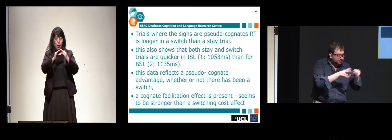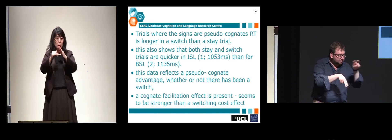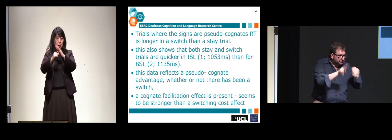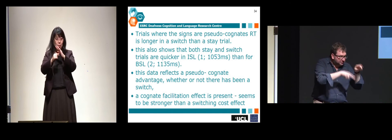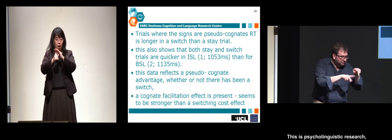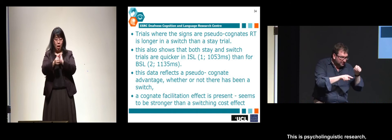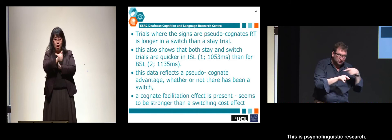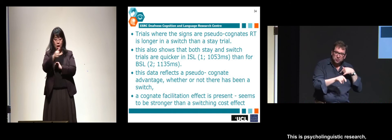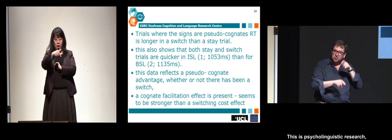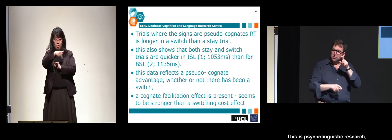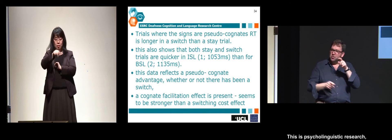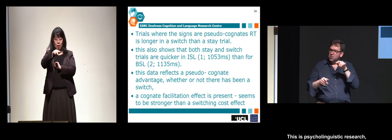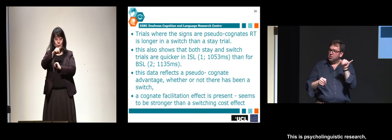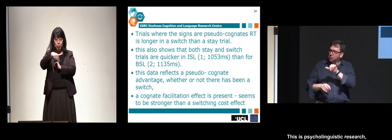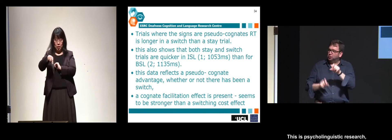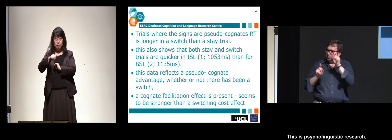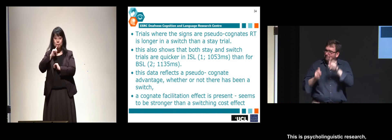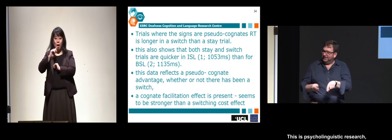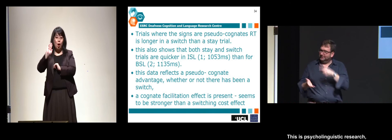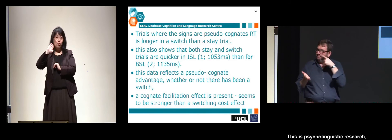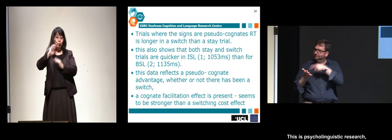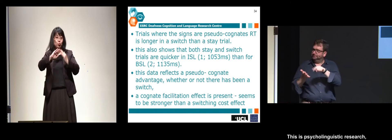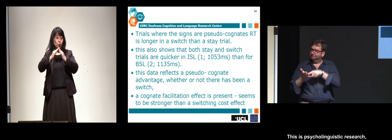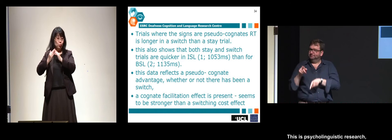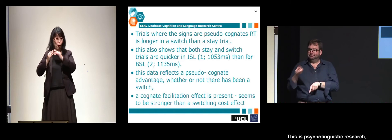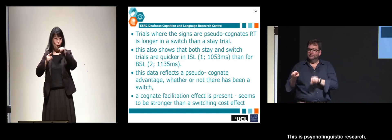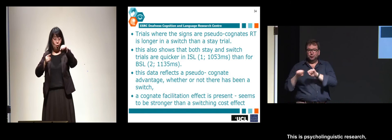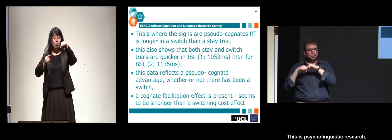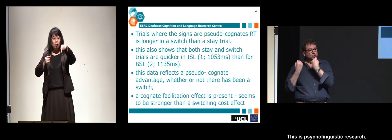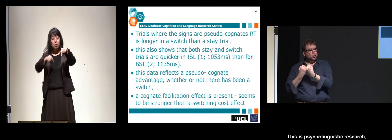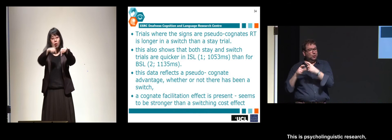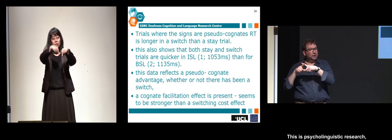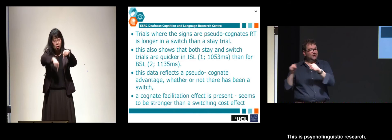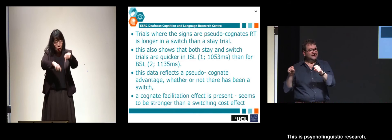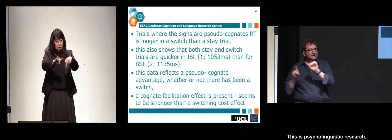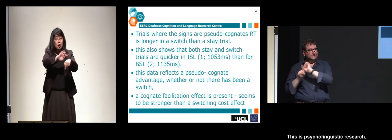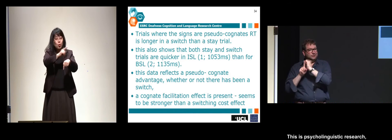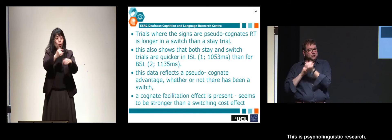variable. This is psycholinguistic research.